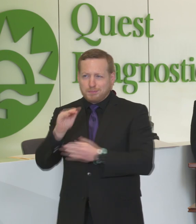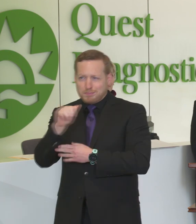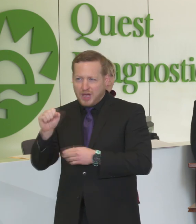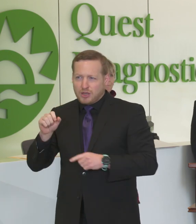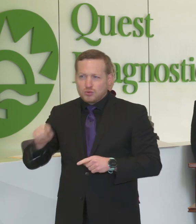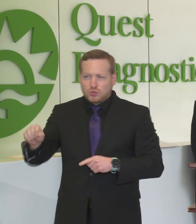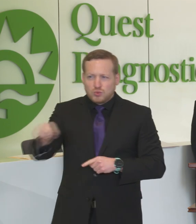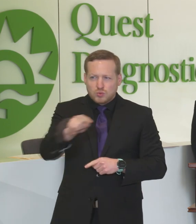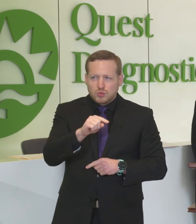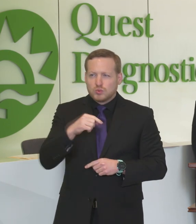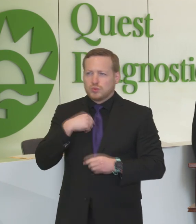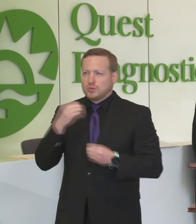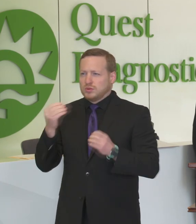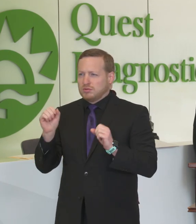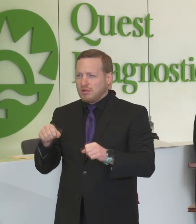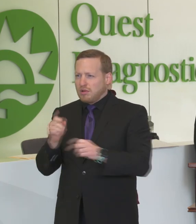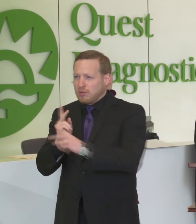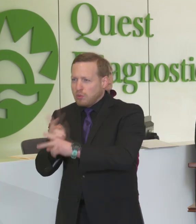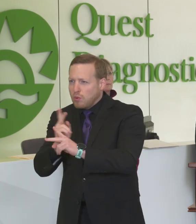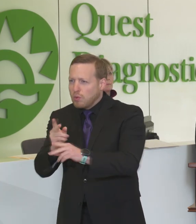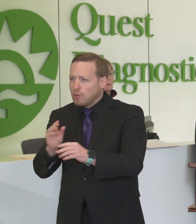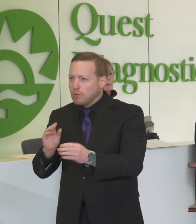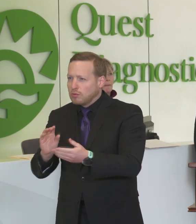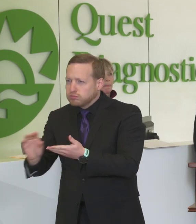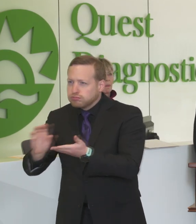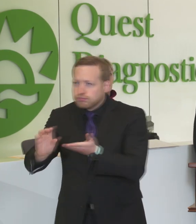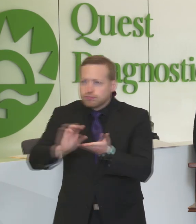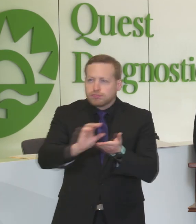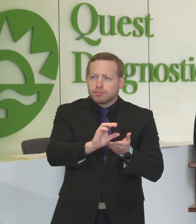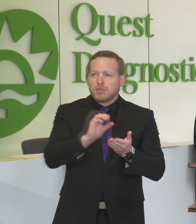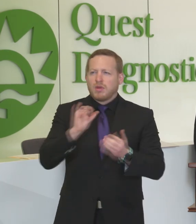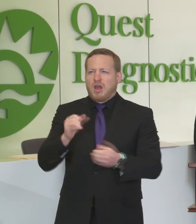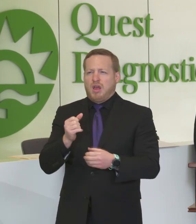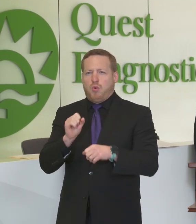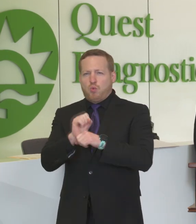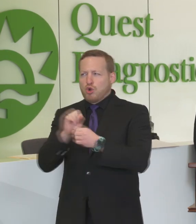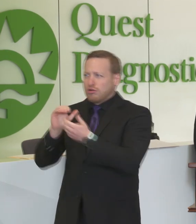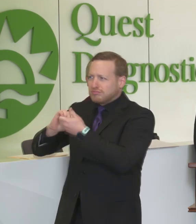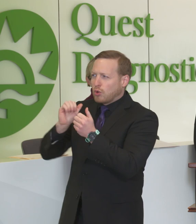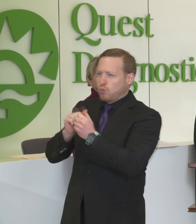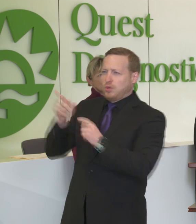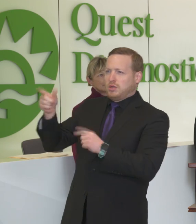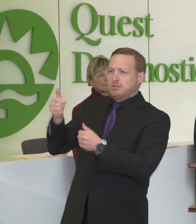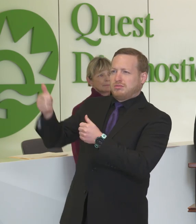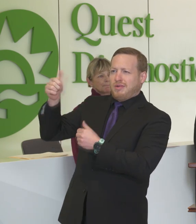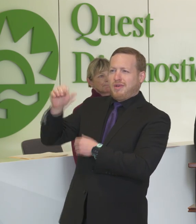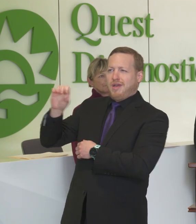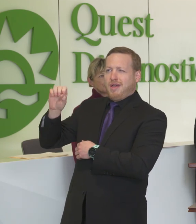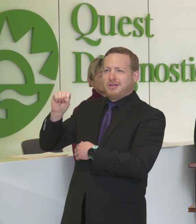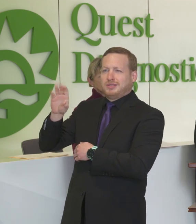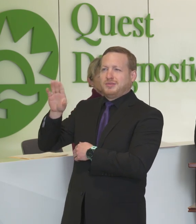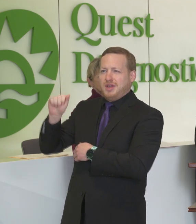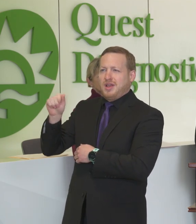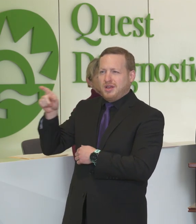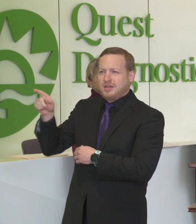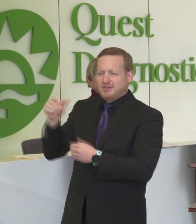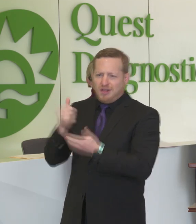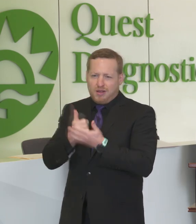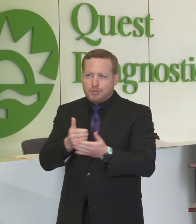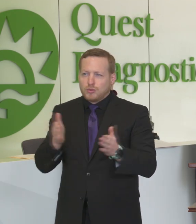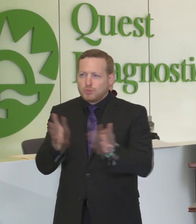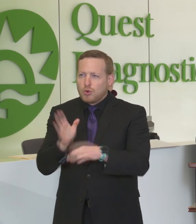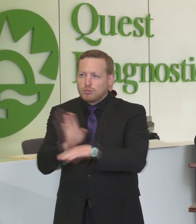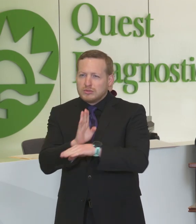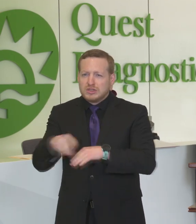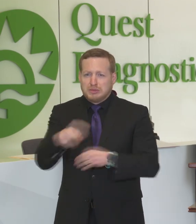the SBA to ensure that their resources are brought to bear to support small businesses here in the Commonwealth. And with